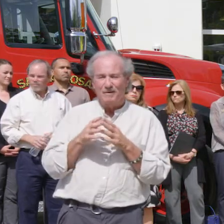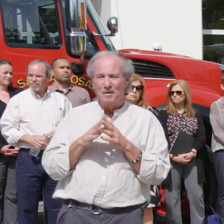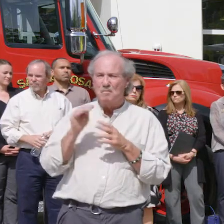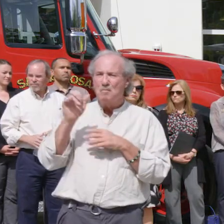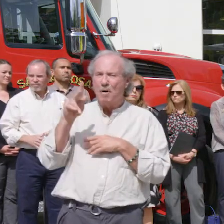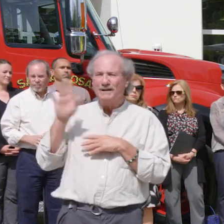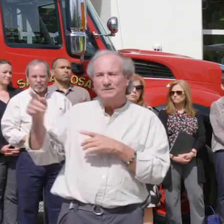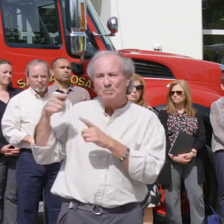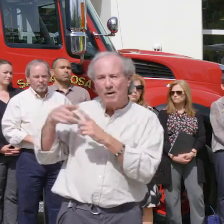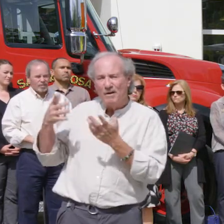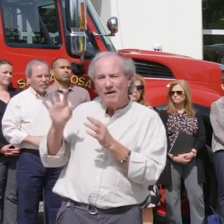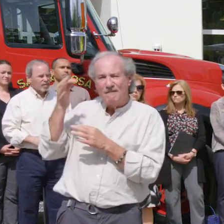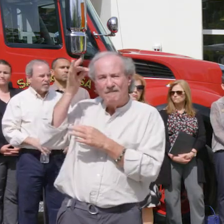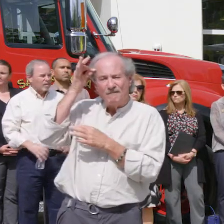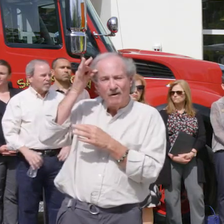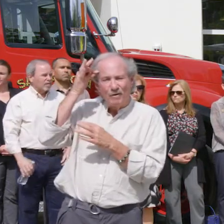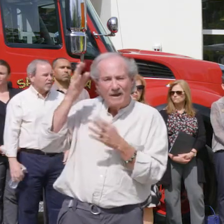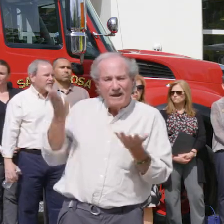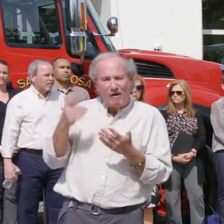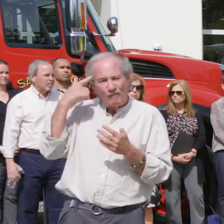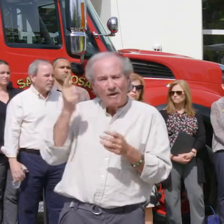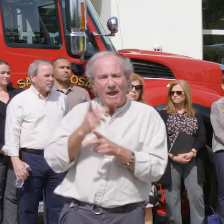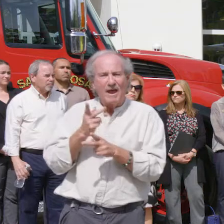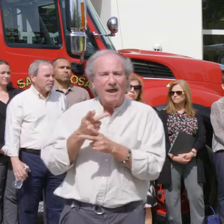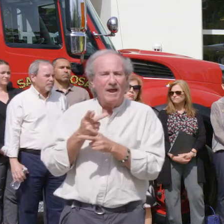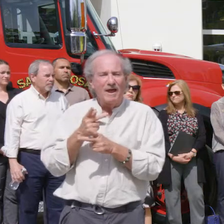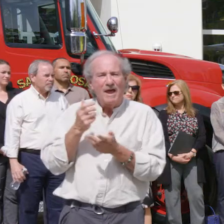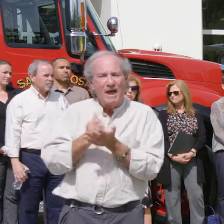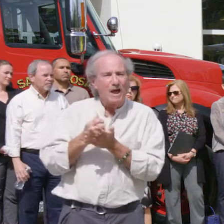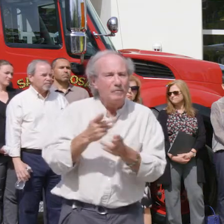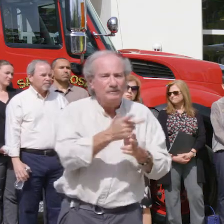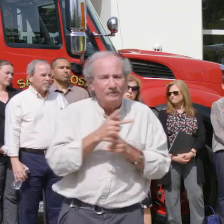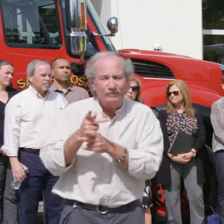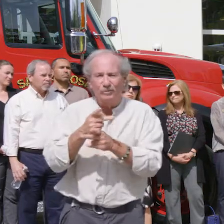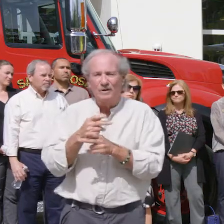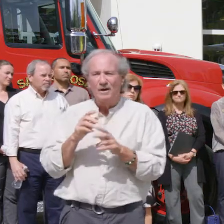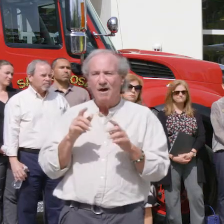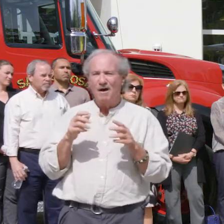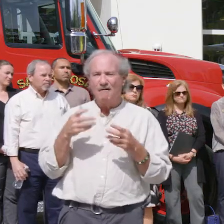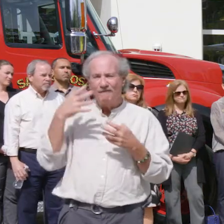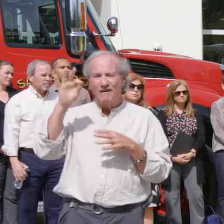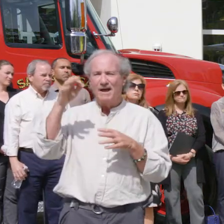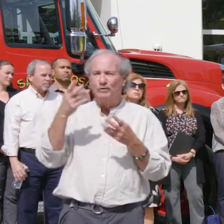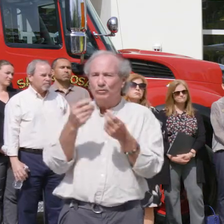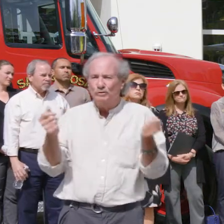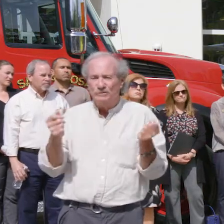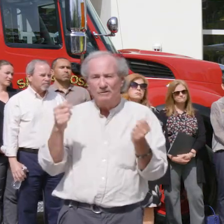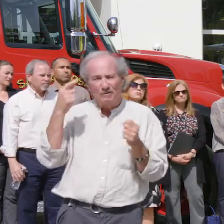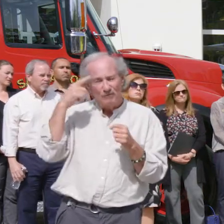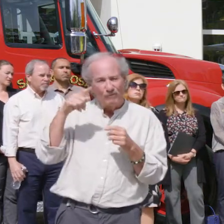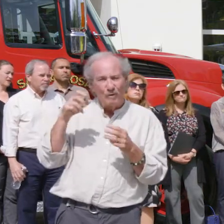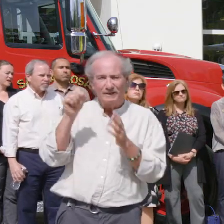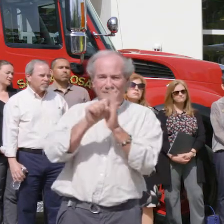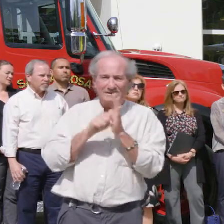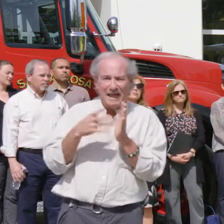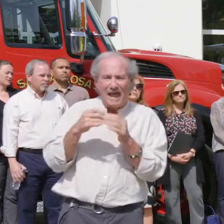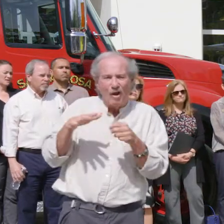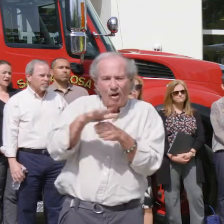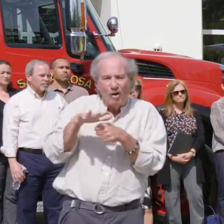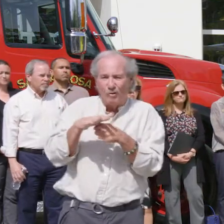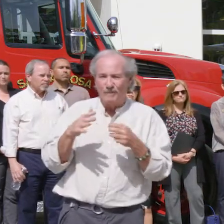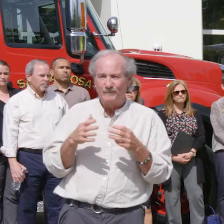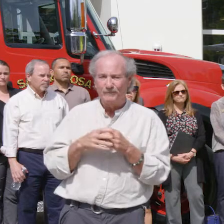point, the federal government's here to help coordinate solutions, recovery solutions, at the state and local